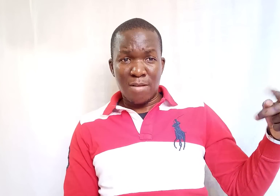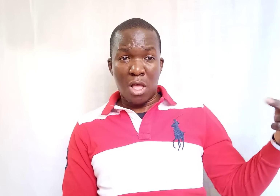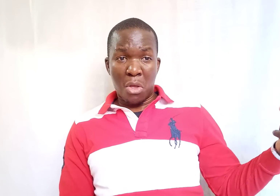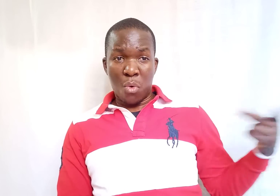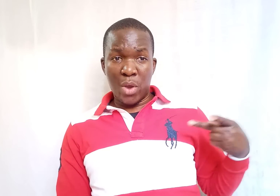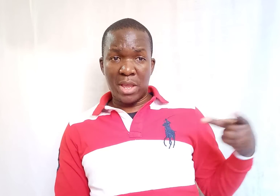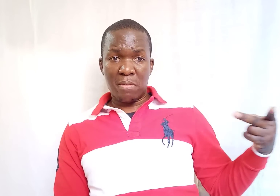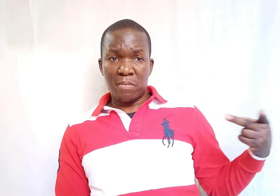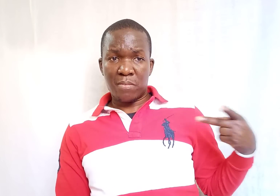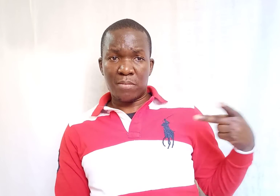we.